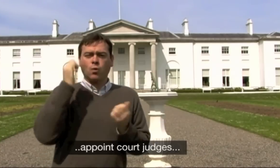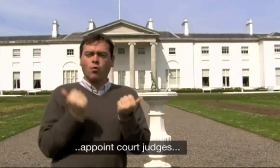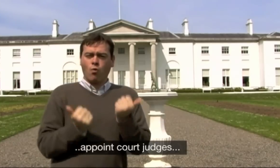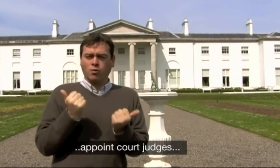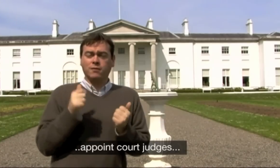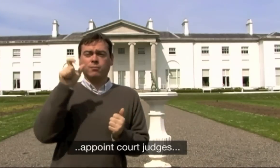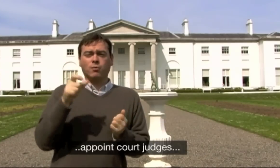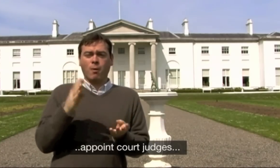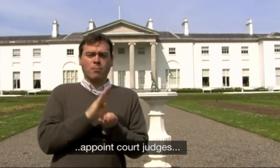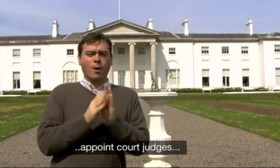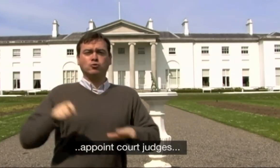appoint court judges